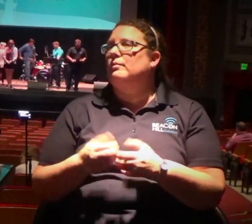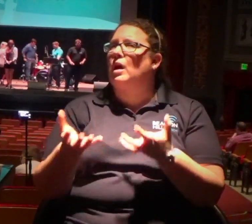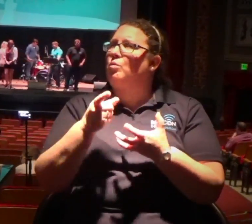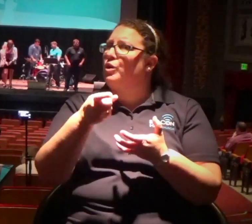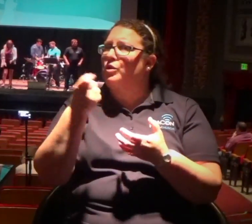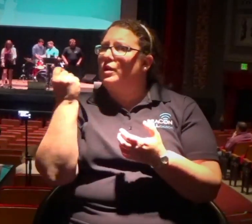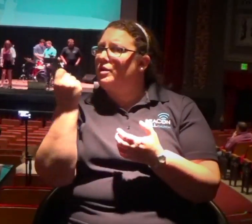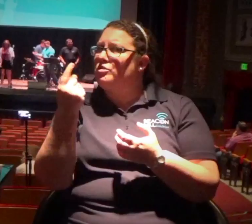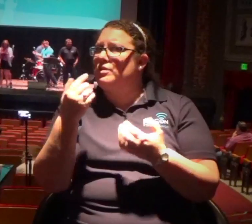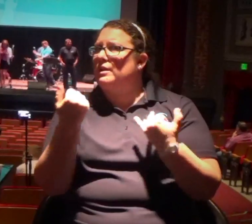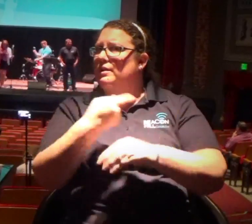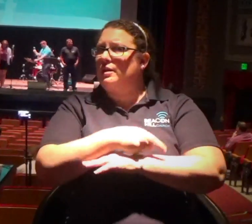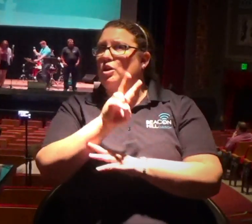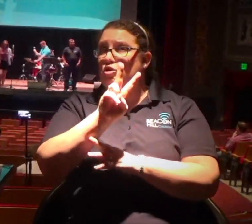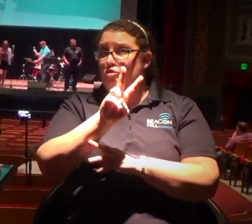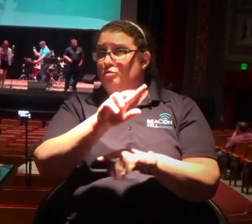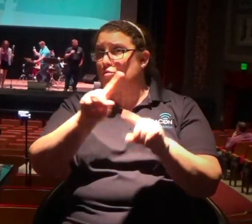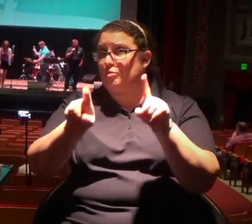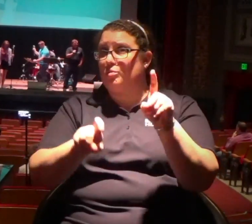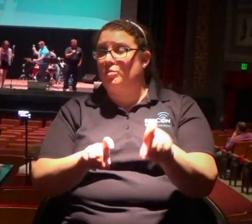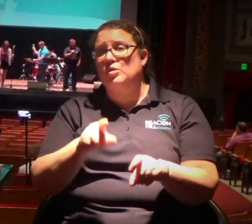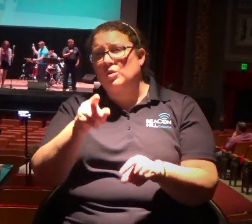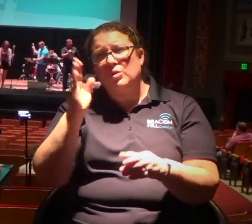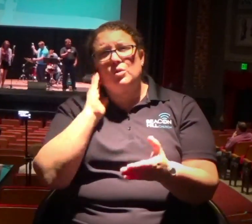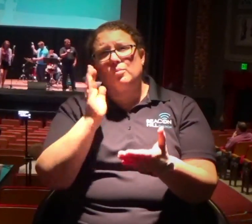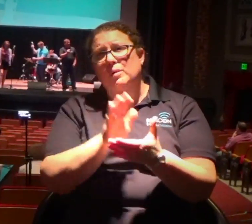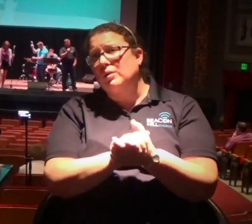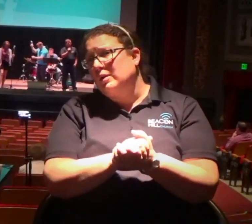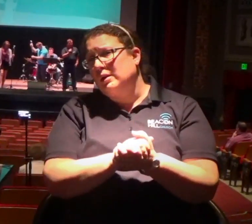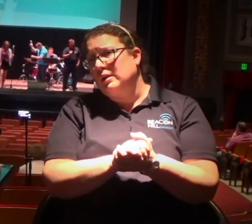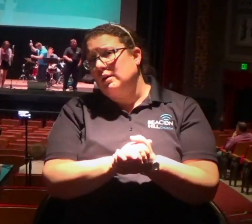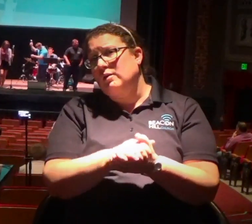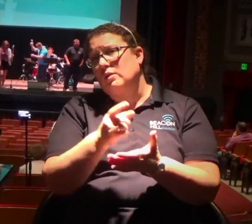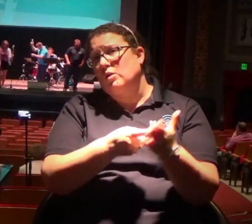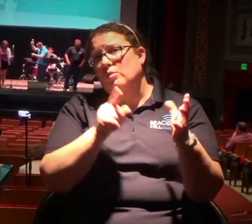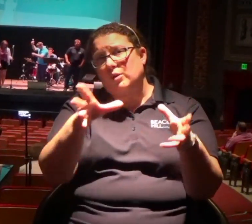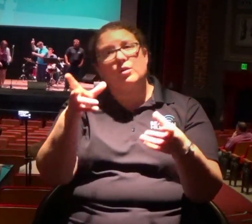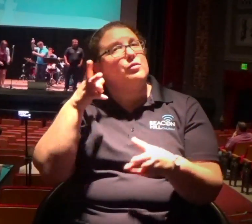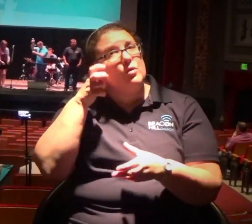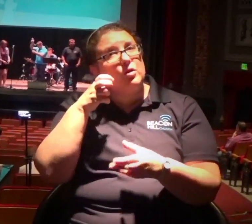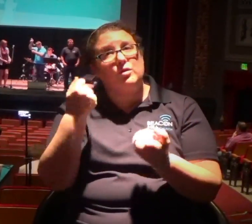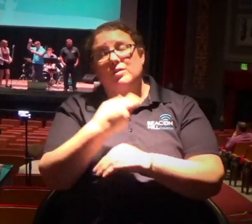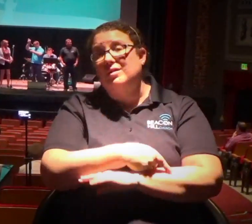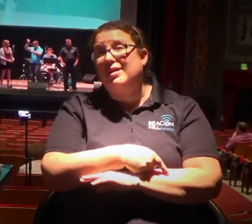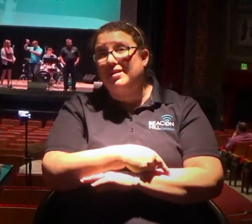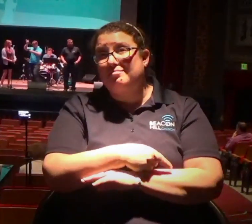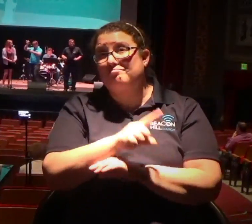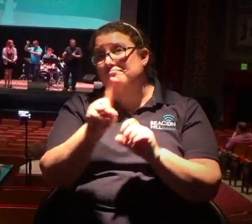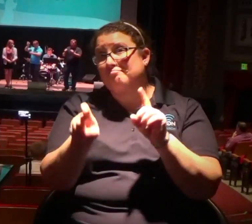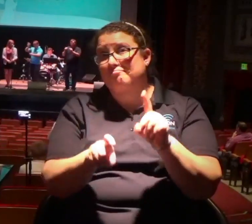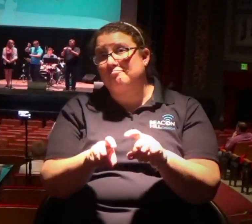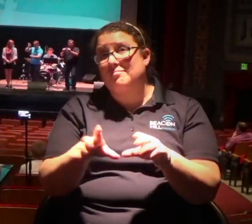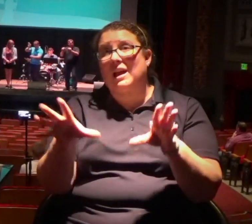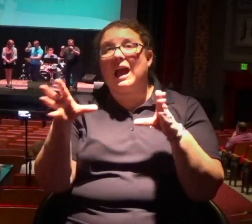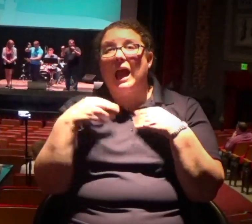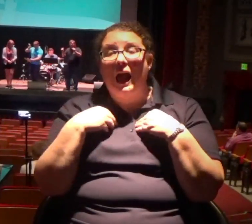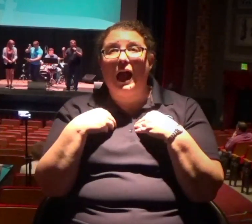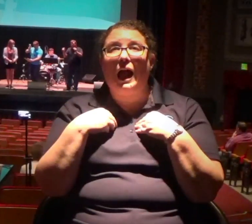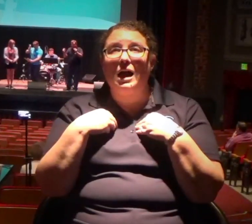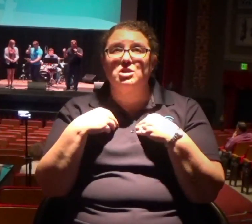questions. Do you believe what you have heard today? Has the arm of the Lord revealed to